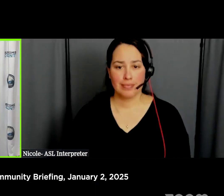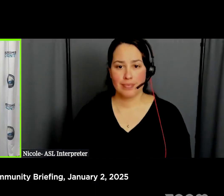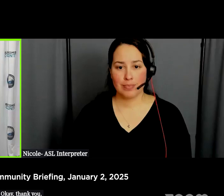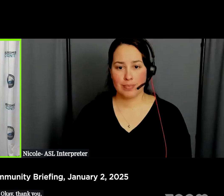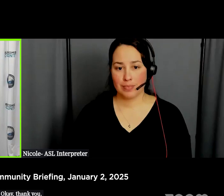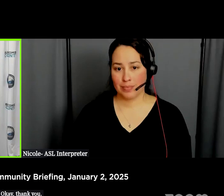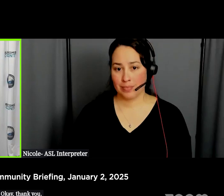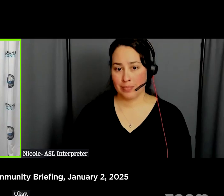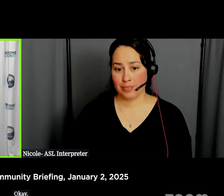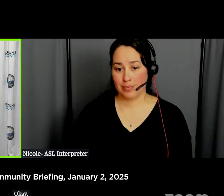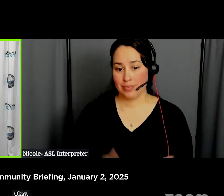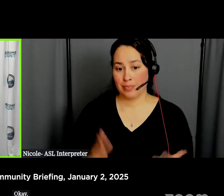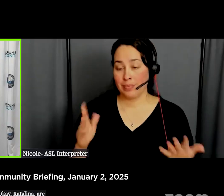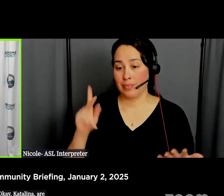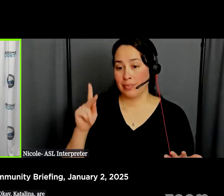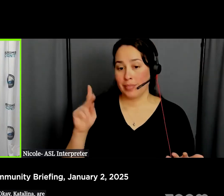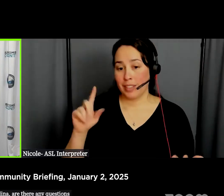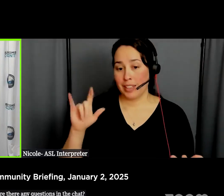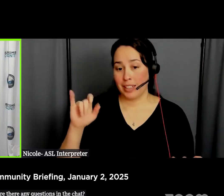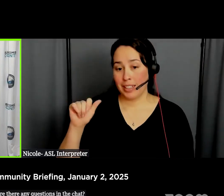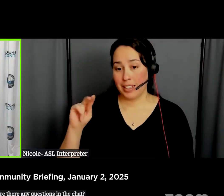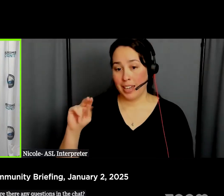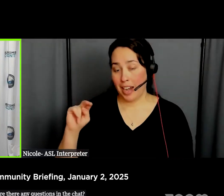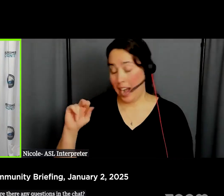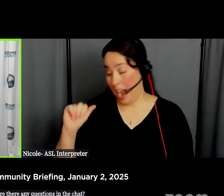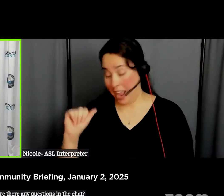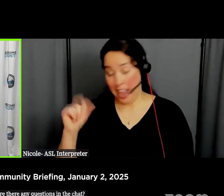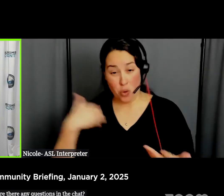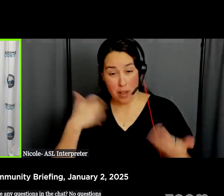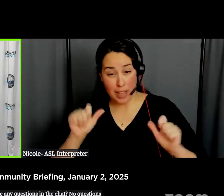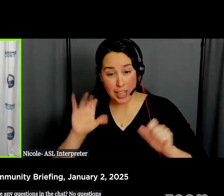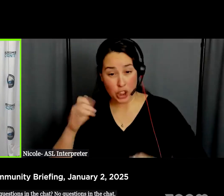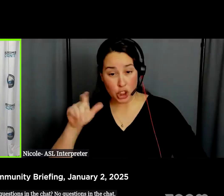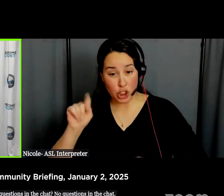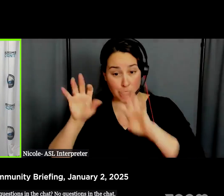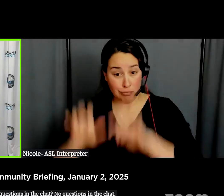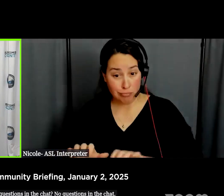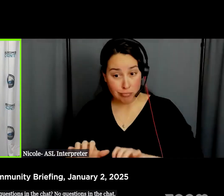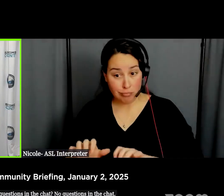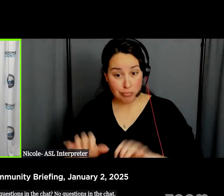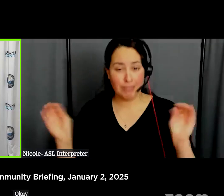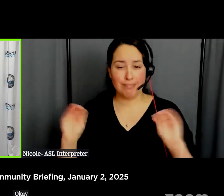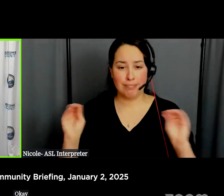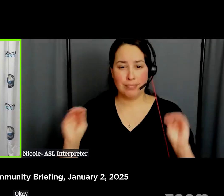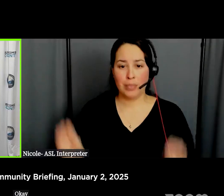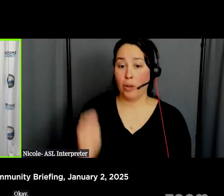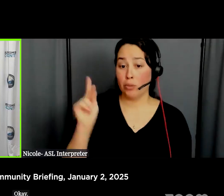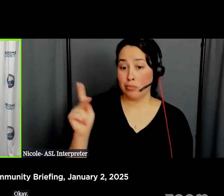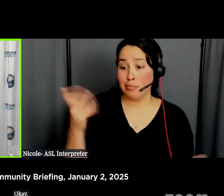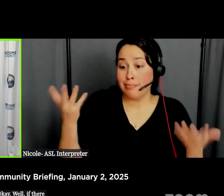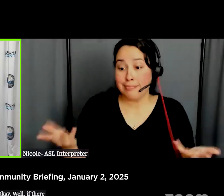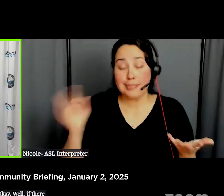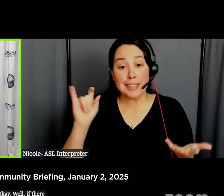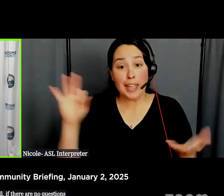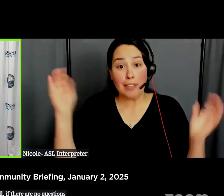Okay, Catalina, are there any questions in the chat? No questions in the chat. Okay. Well, if there are no questions from our